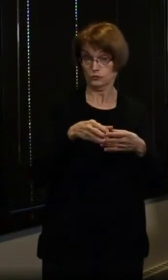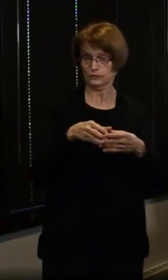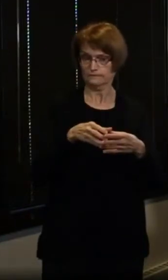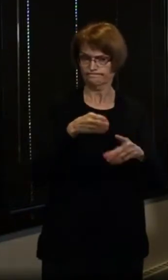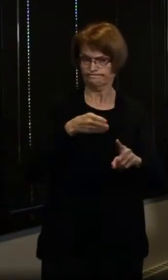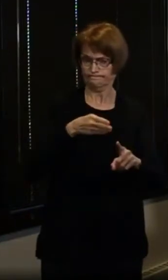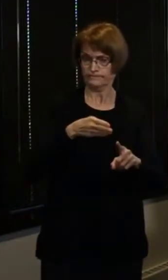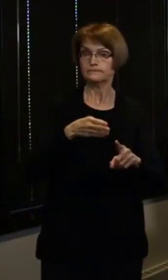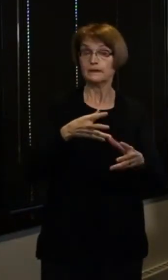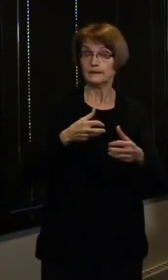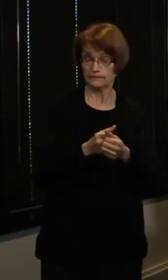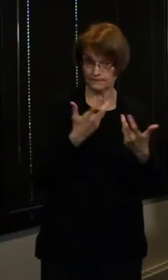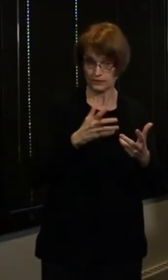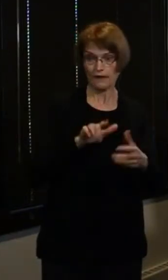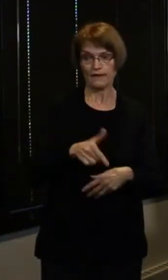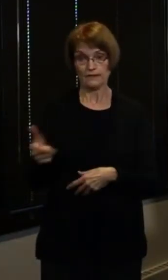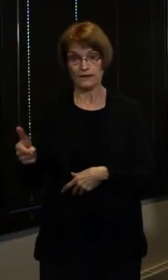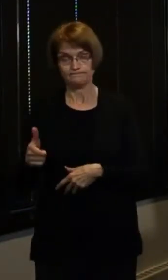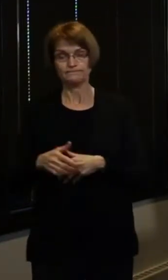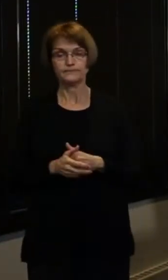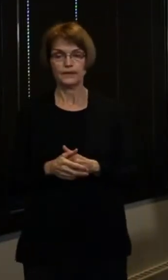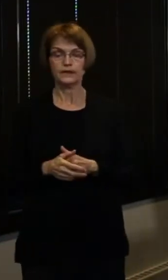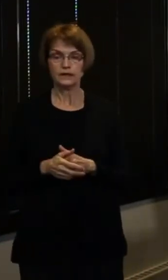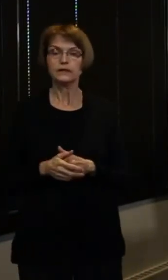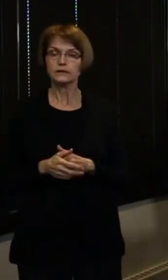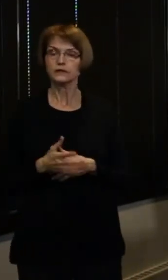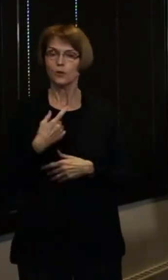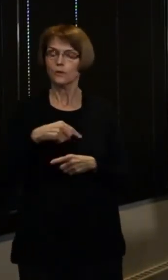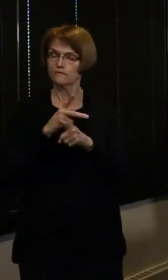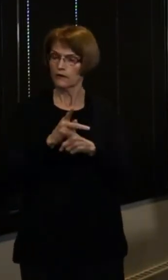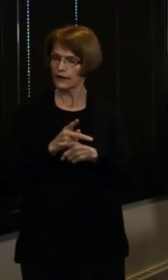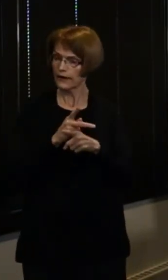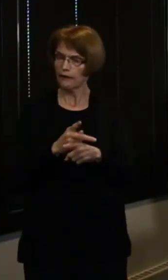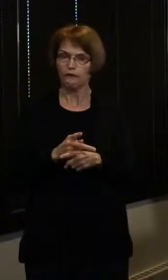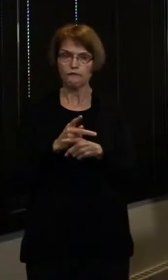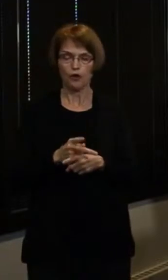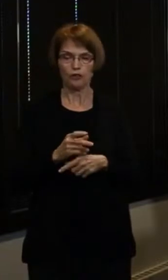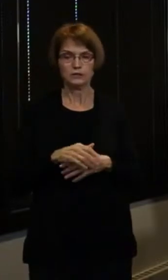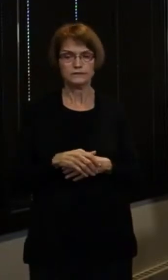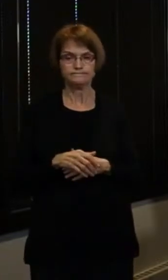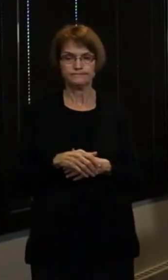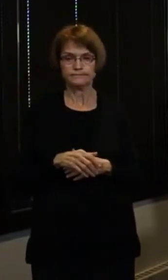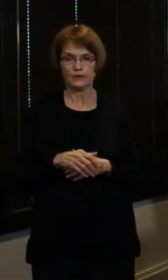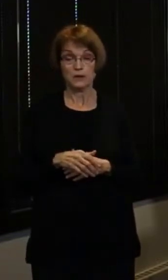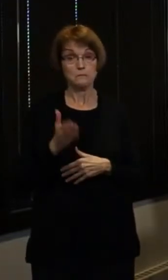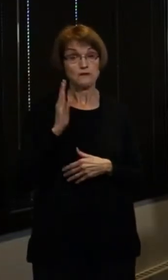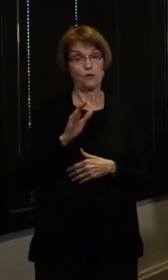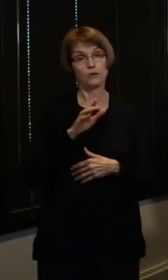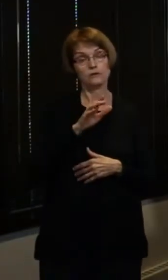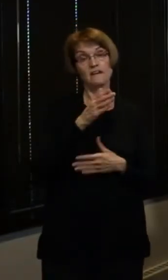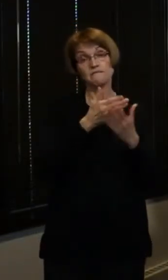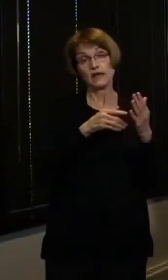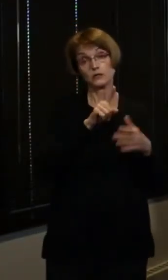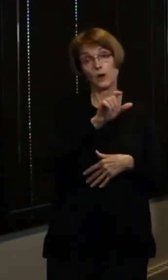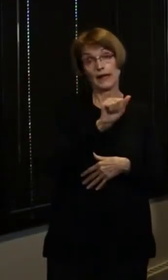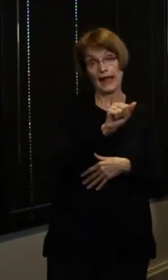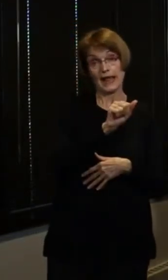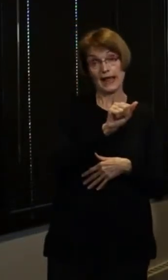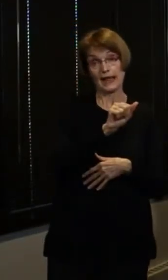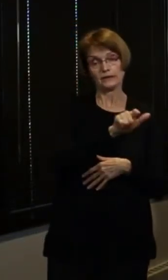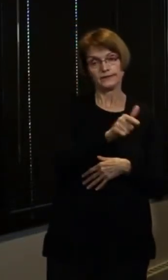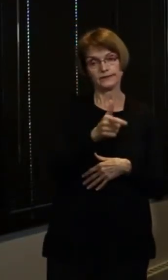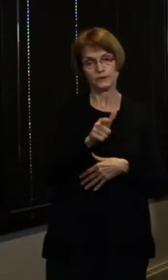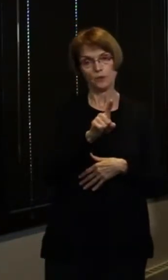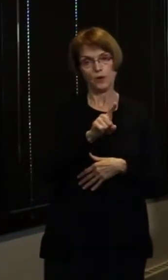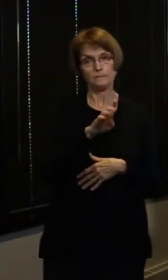we have when any of the phases have opened up. So when we moved from Phase 1A to 1B1